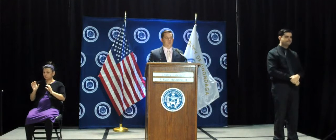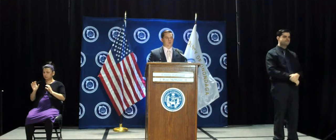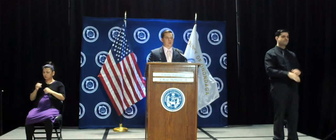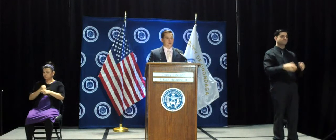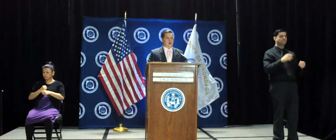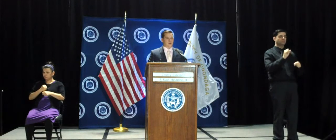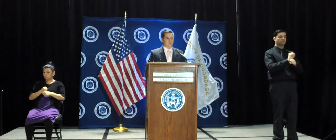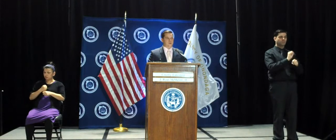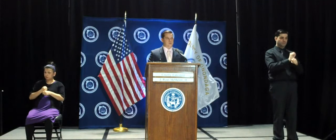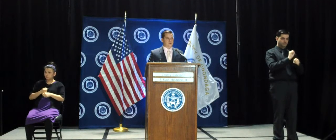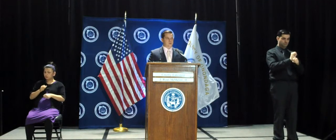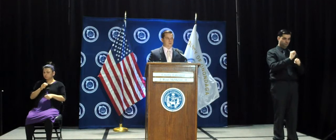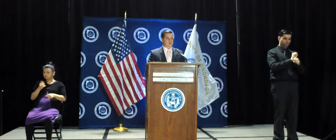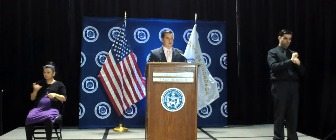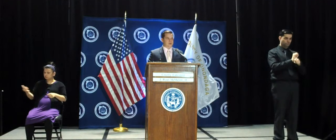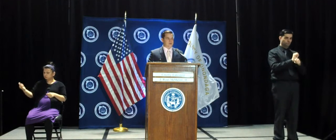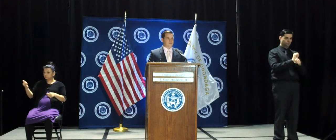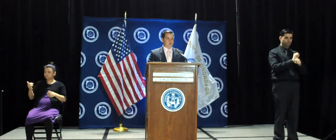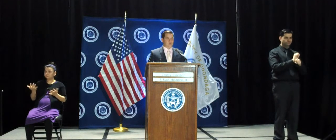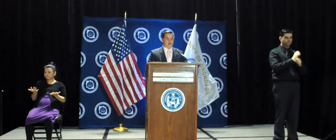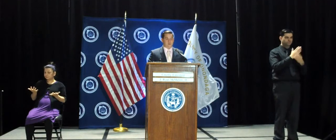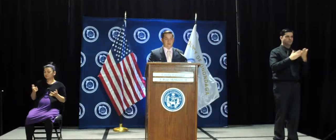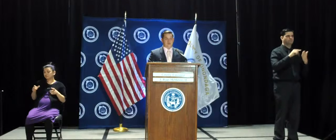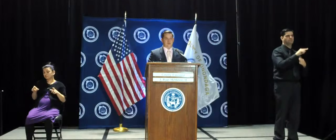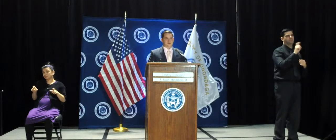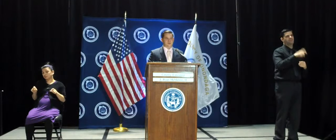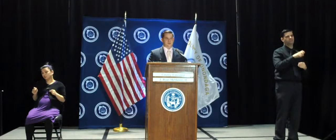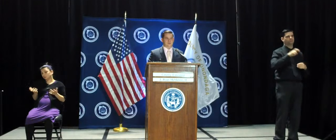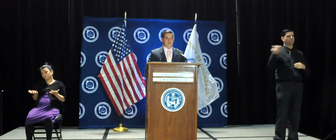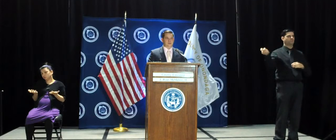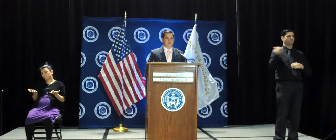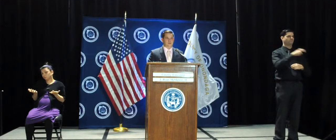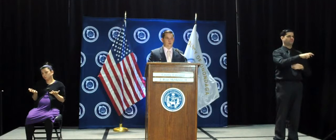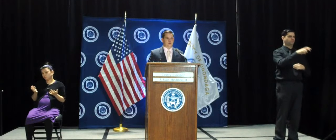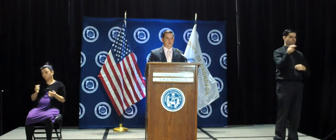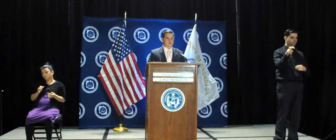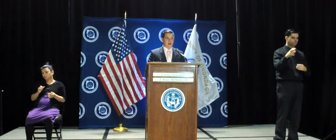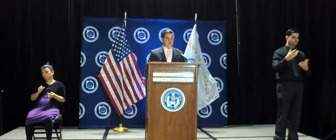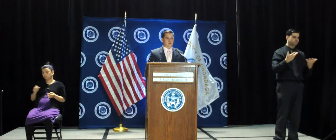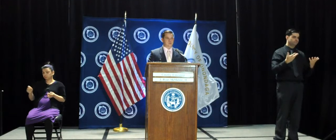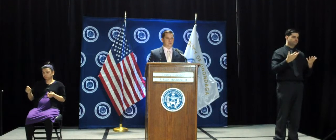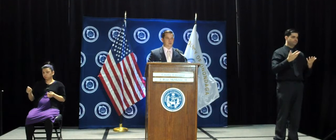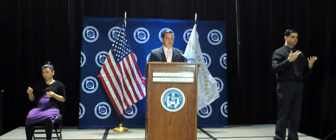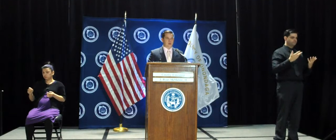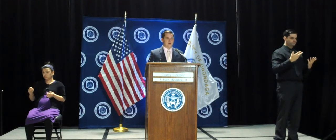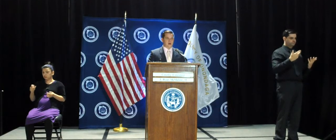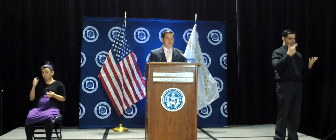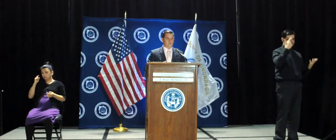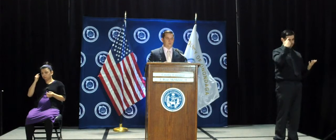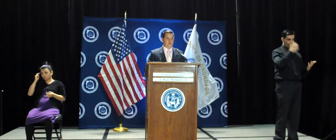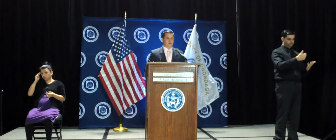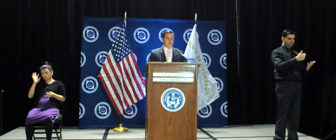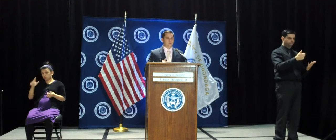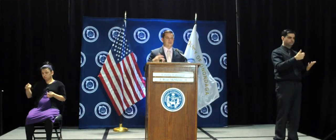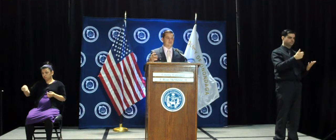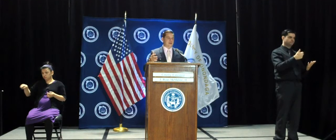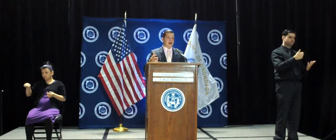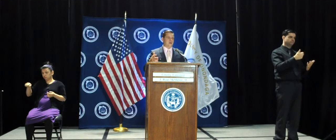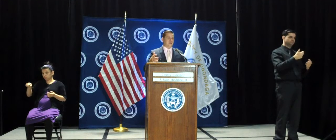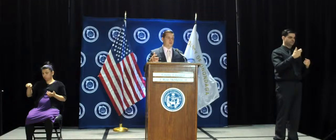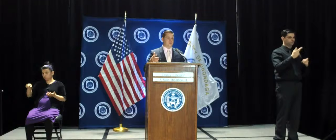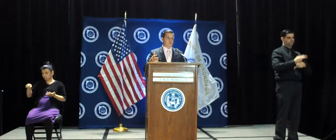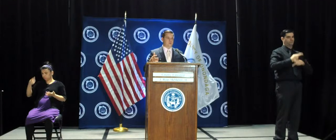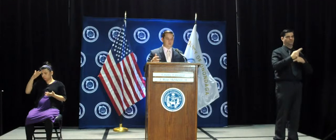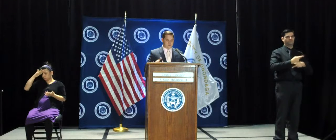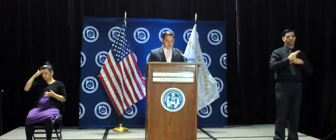to do, but certainly if you're traveling, that's your decision. And you know that there's high transmission going on in our community. It's even